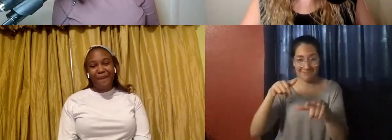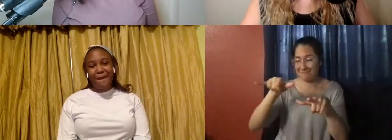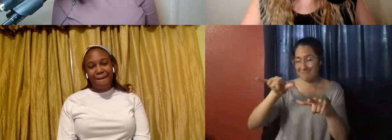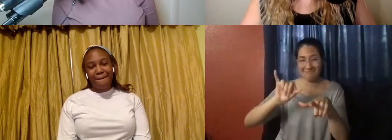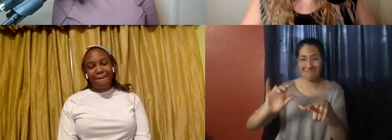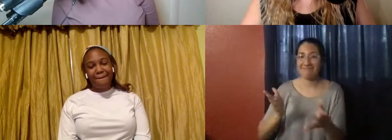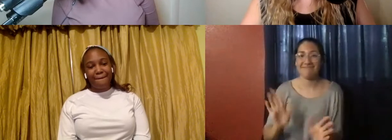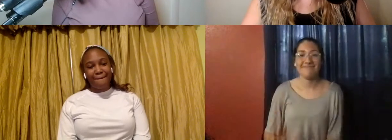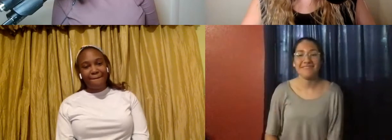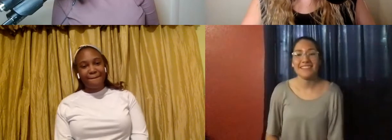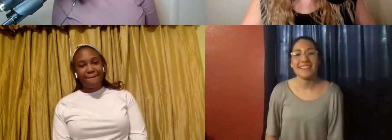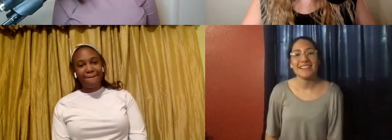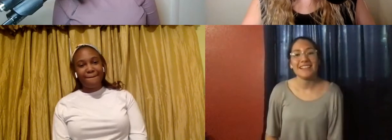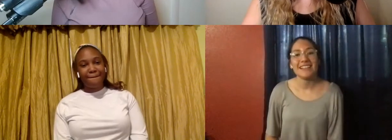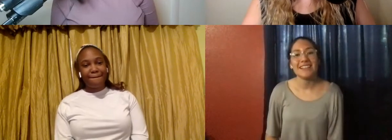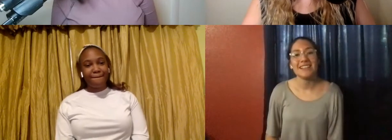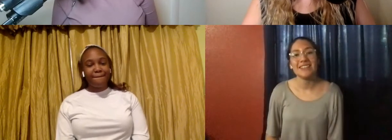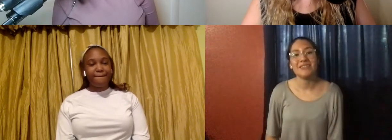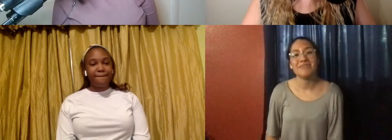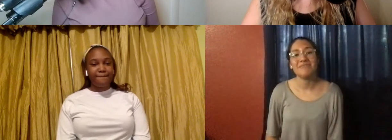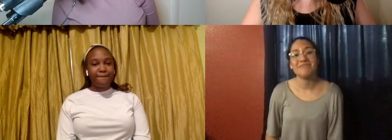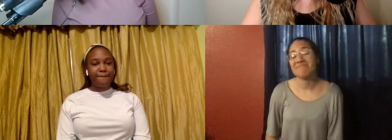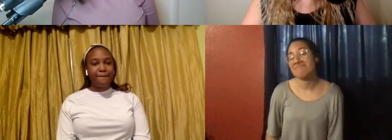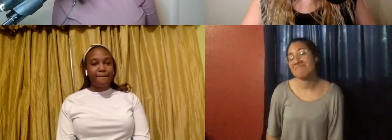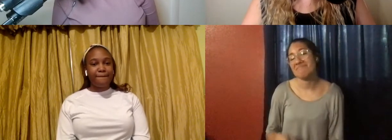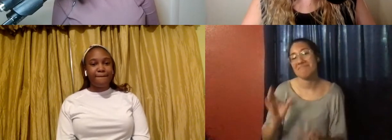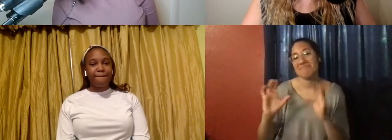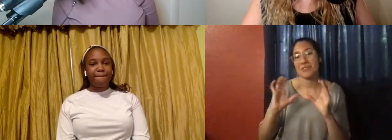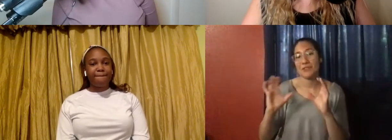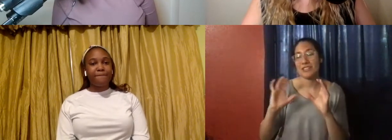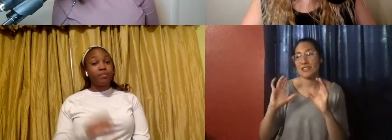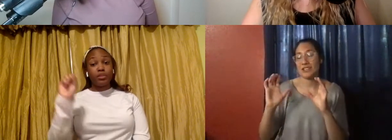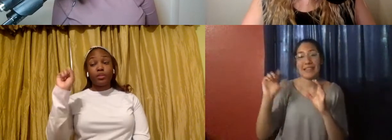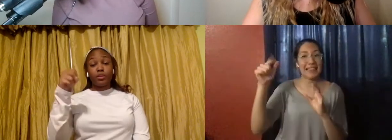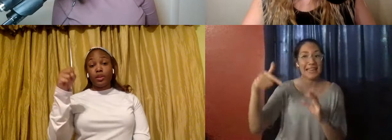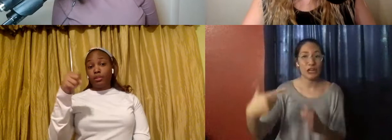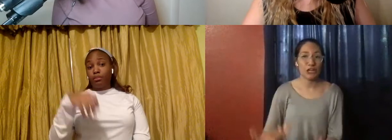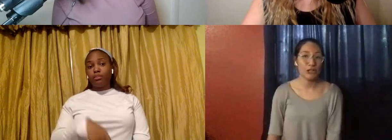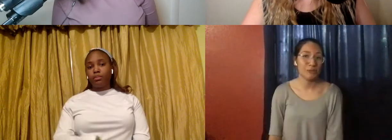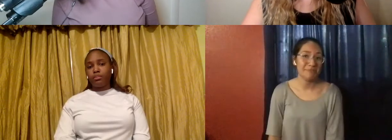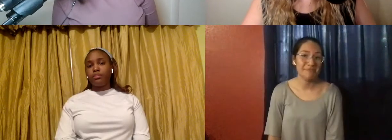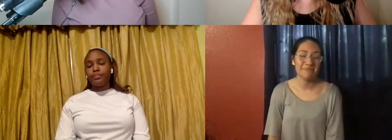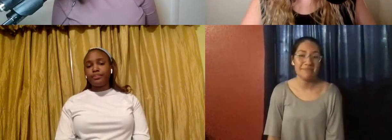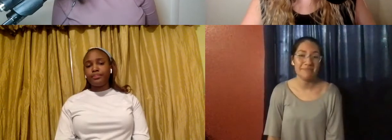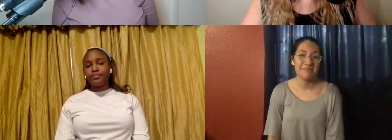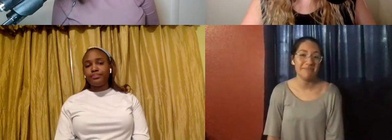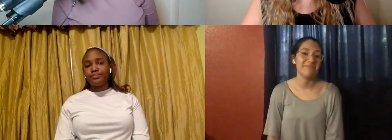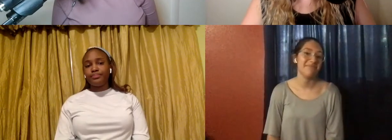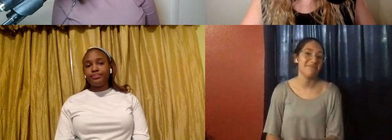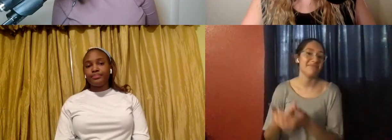don't know. That's probably a conversation you have down the line. But yeah, your habits probably change when you get into a